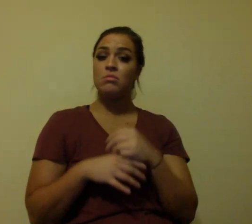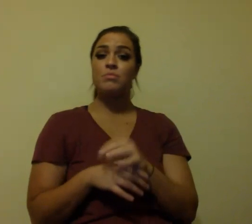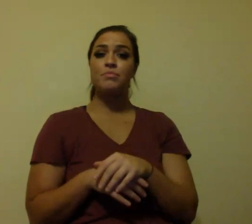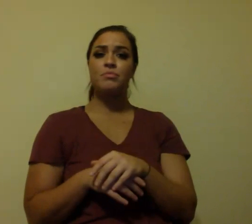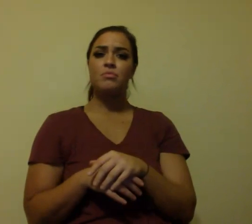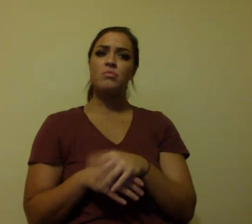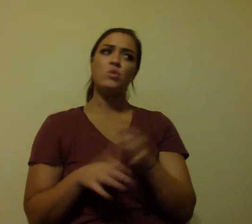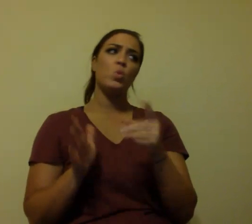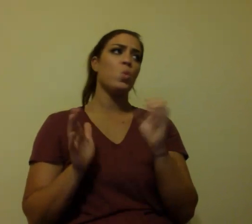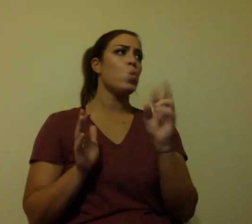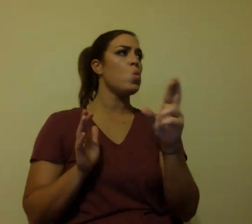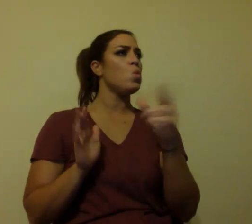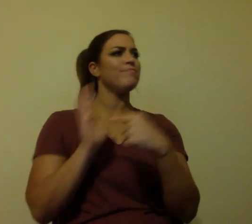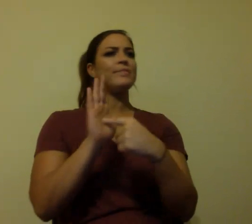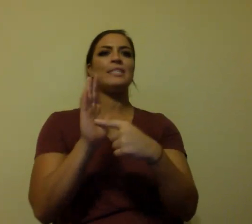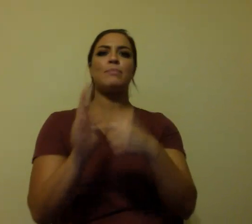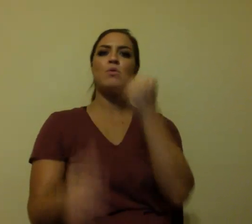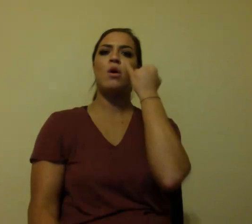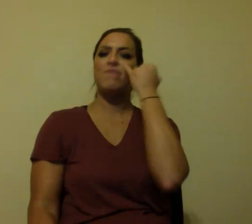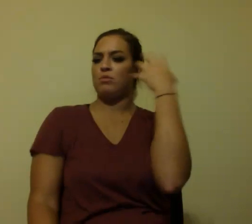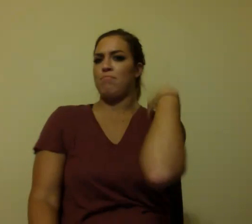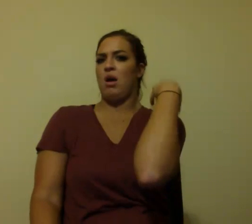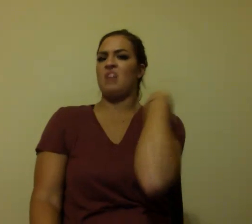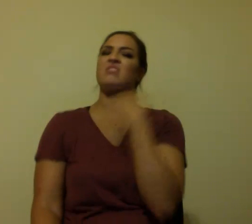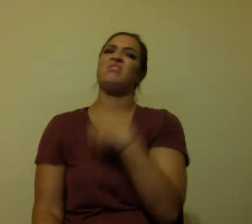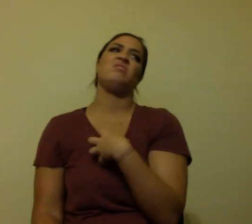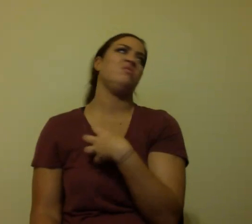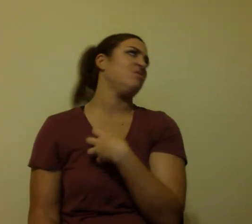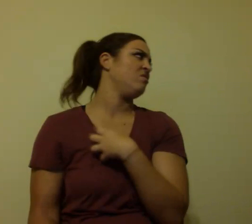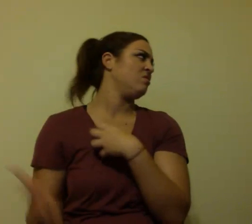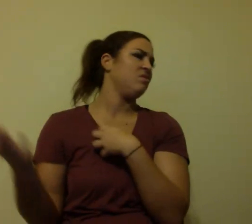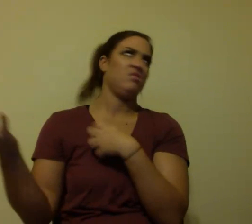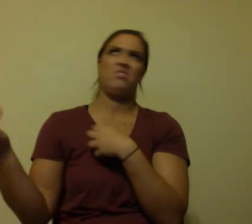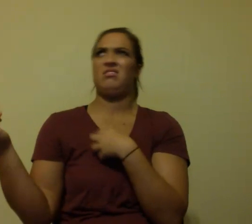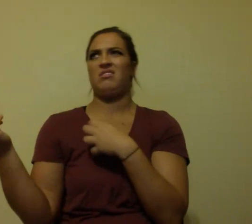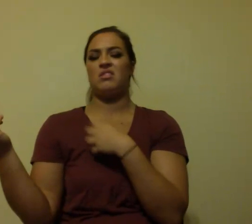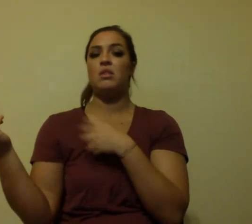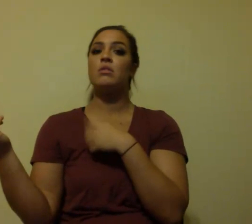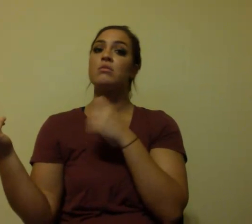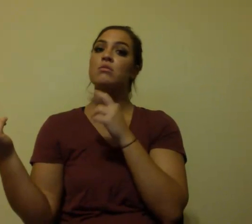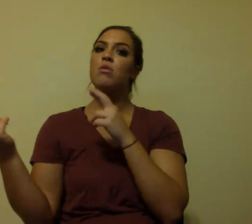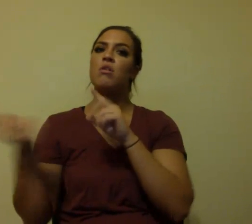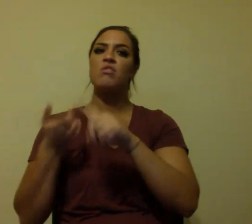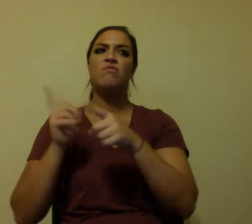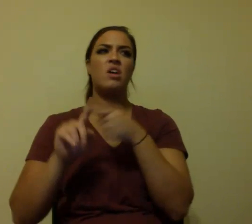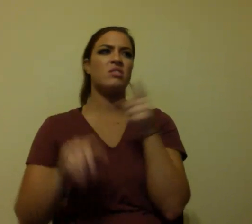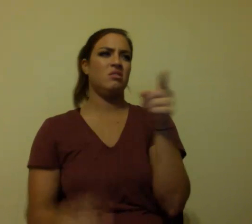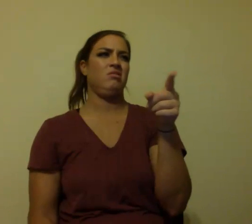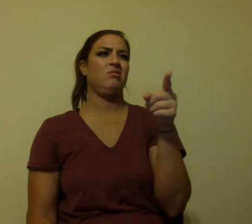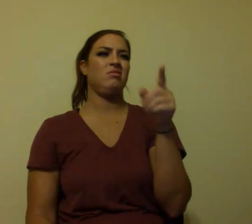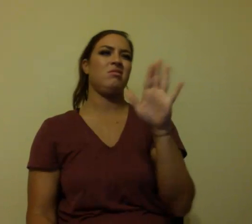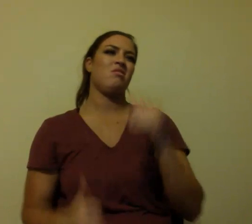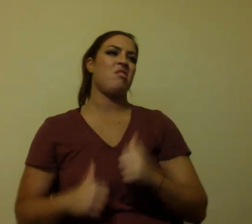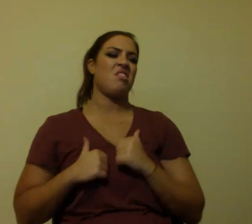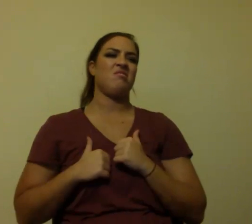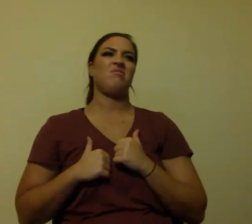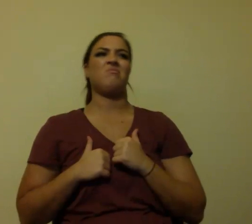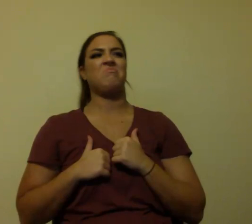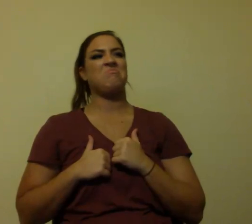boss? Or looked at your friends' lives and thought, why do they have all the luck? Can't help thinking that way,